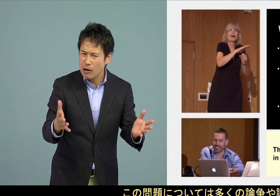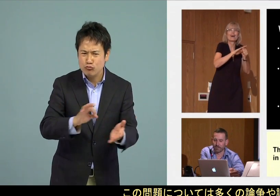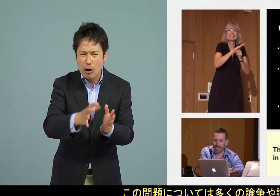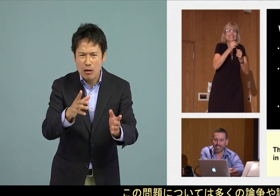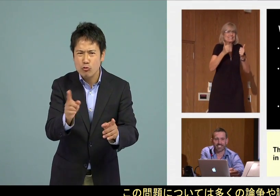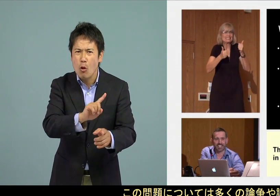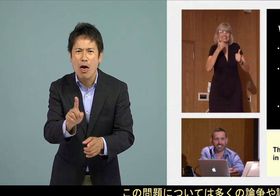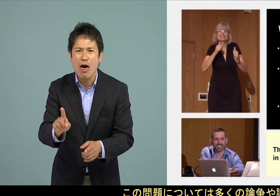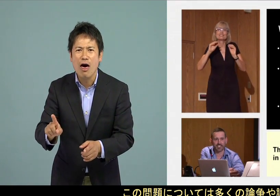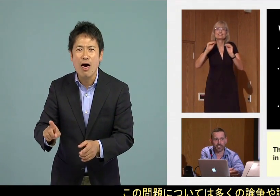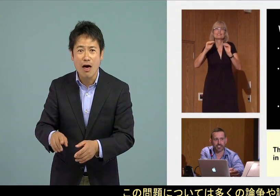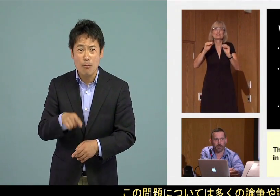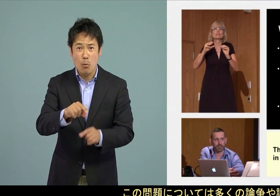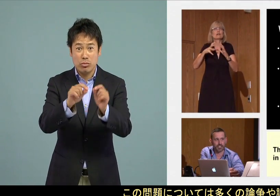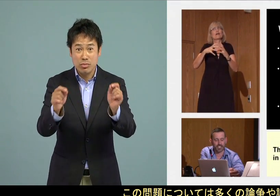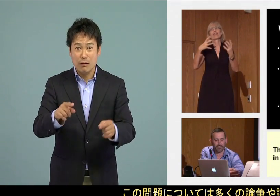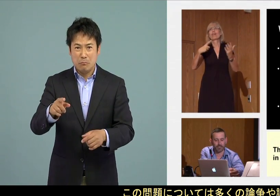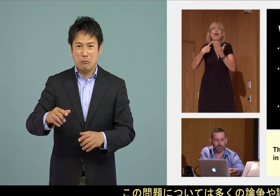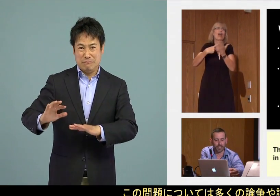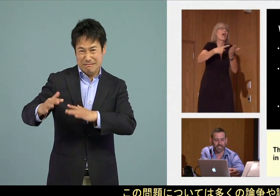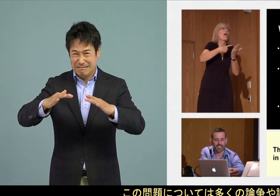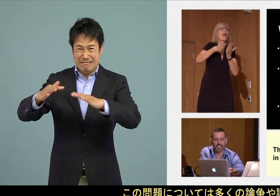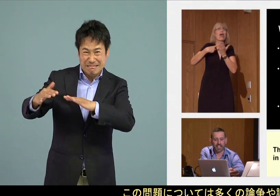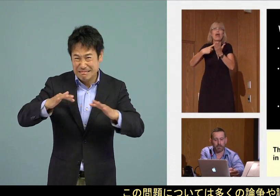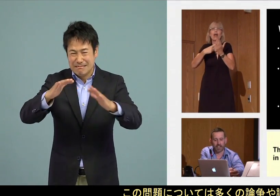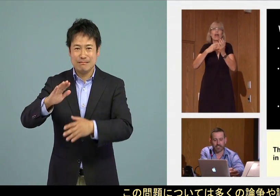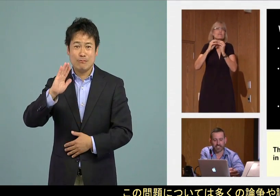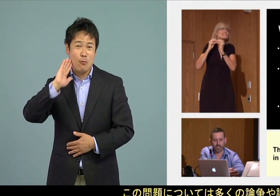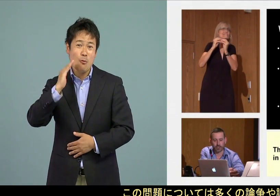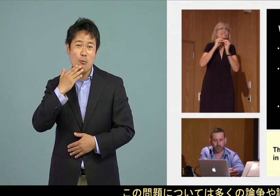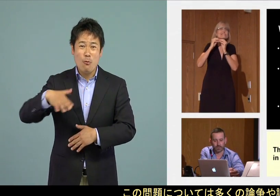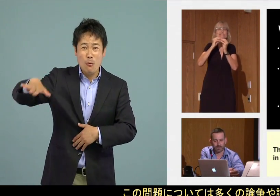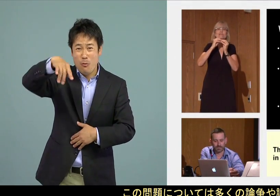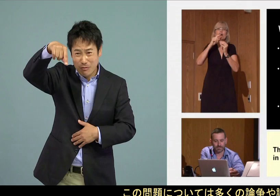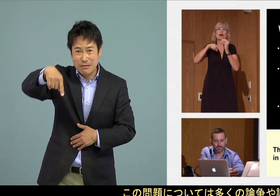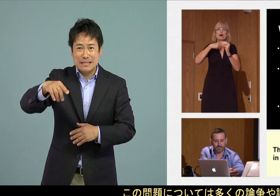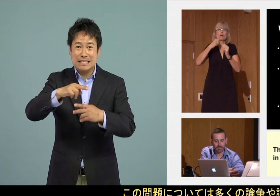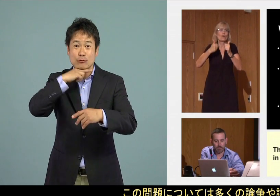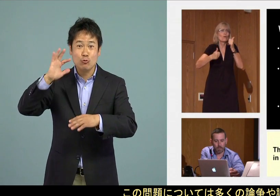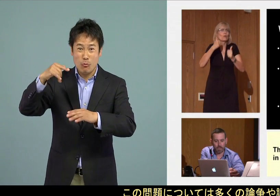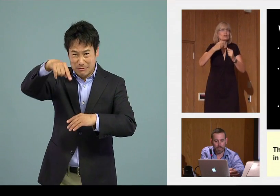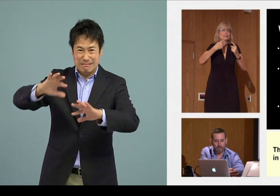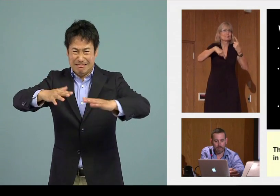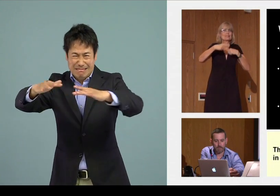ongoing debate and discussion in the British deaf community about this issue.